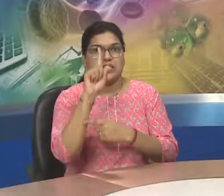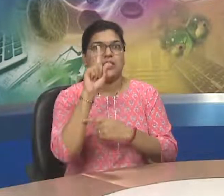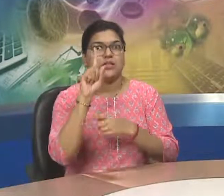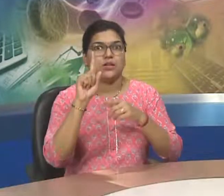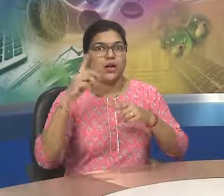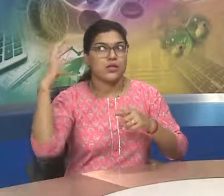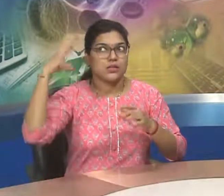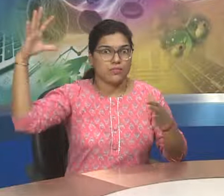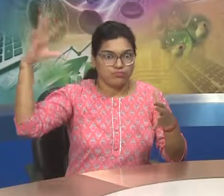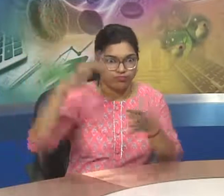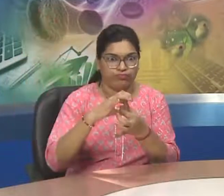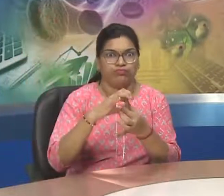and water